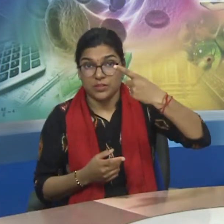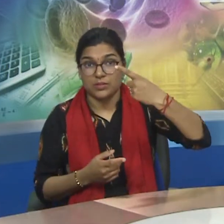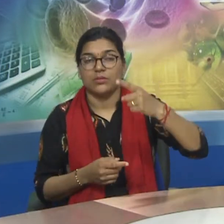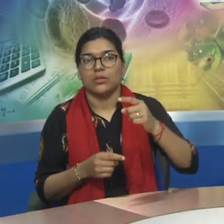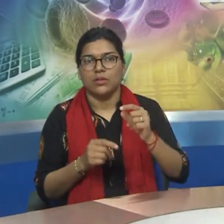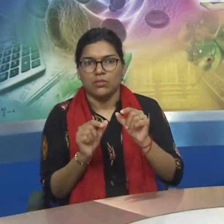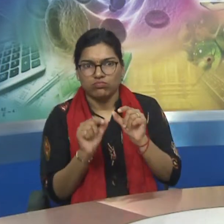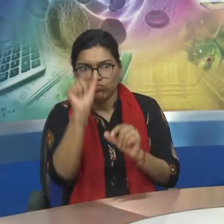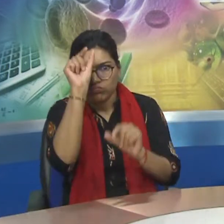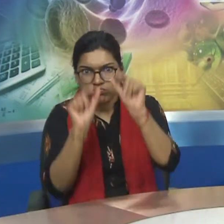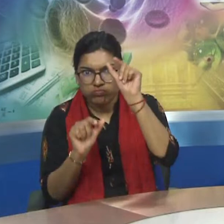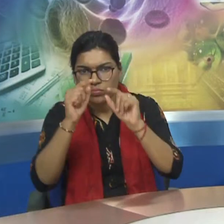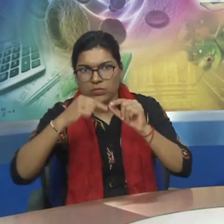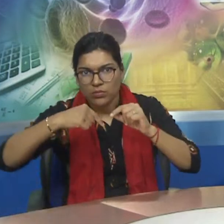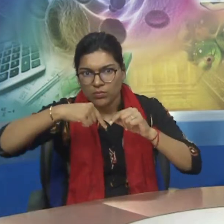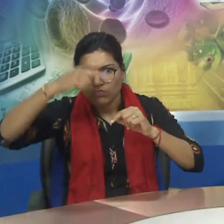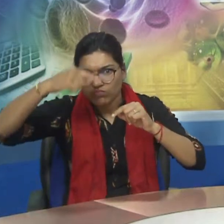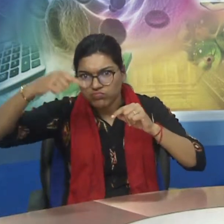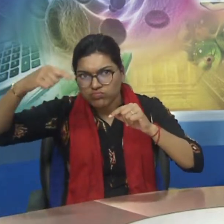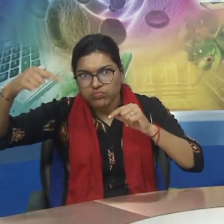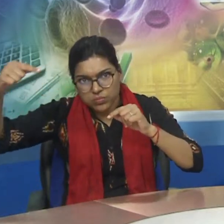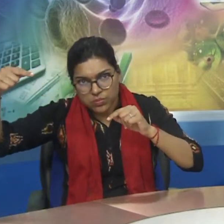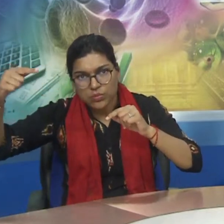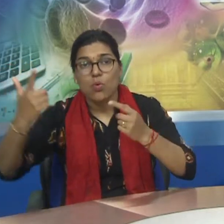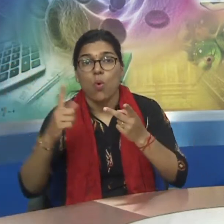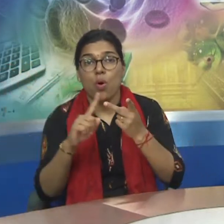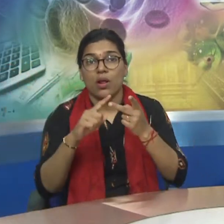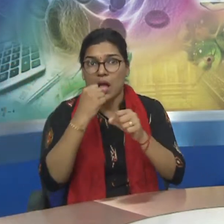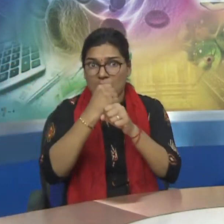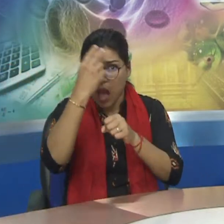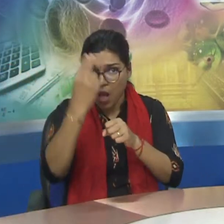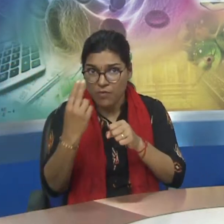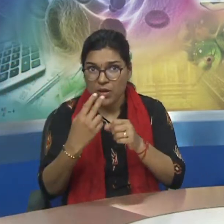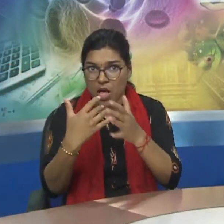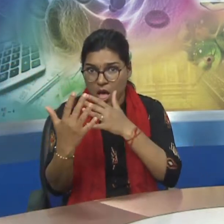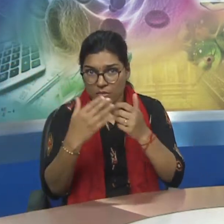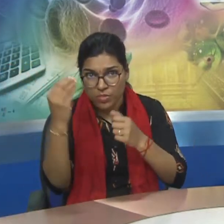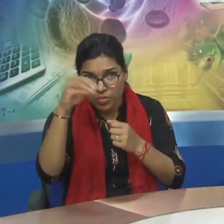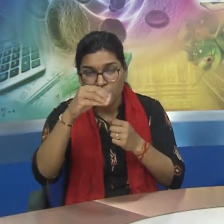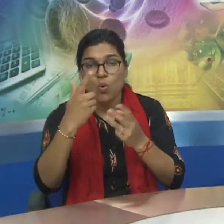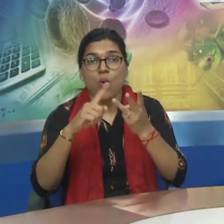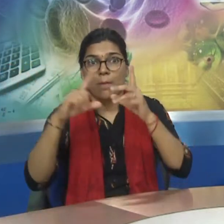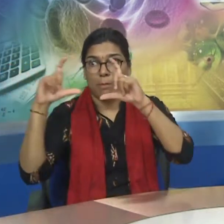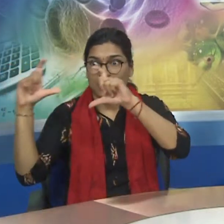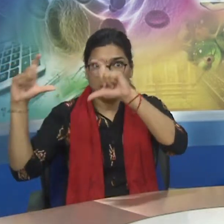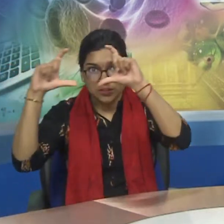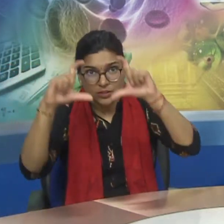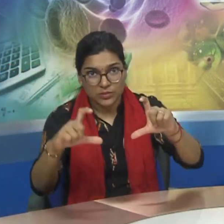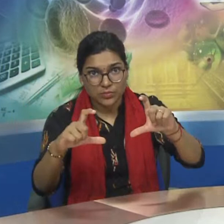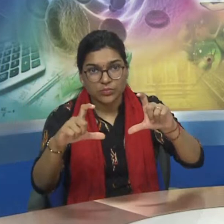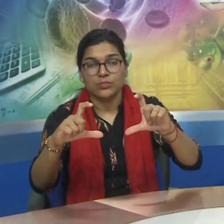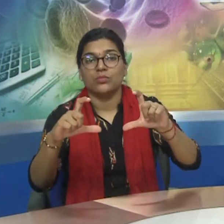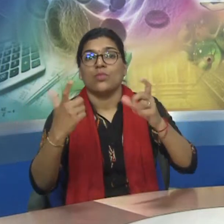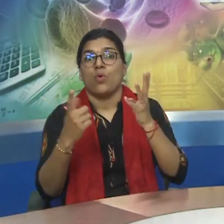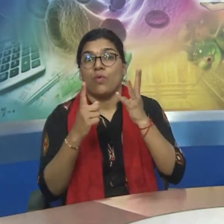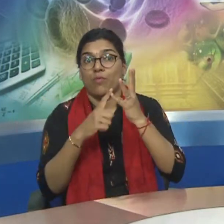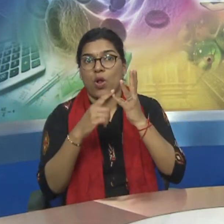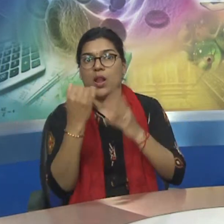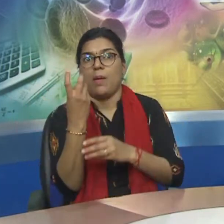There are 4 options available. Option A, chart. Option B, graphics.